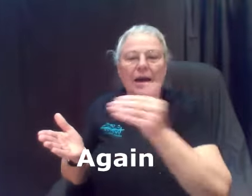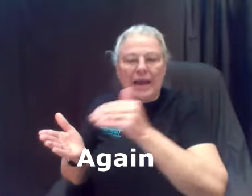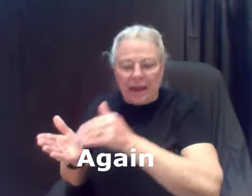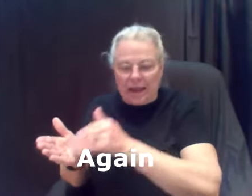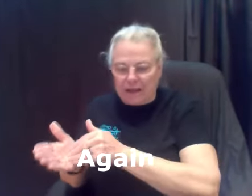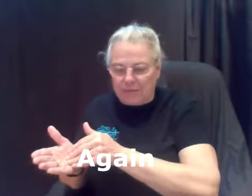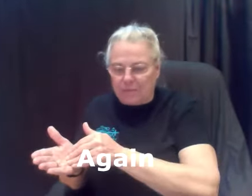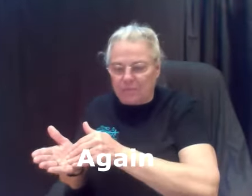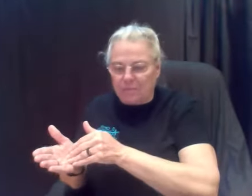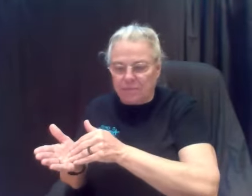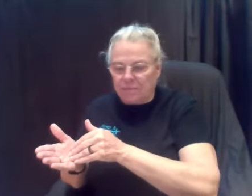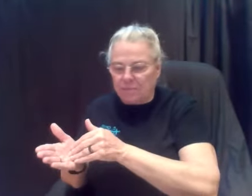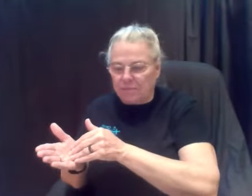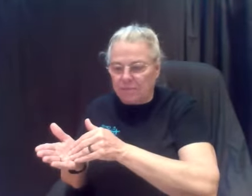Again.